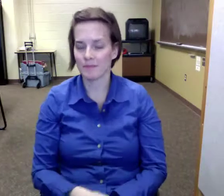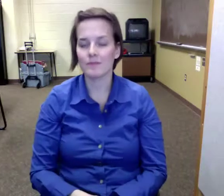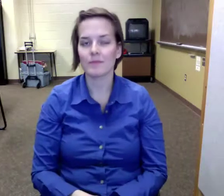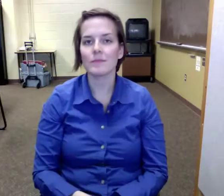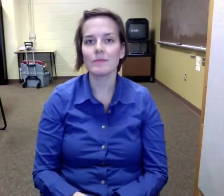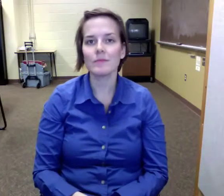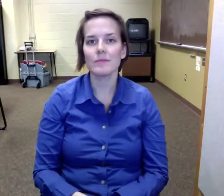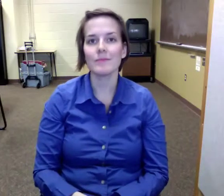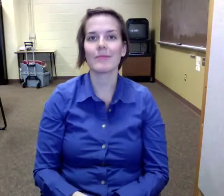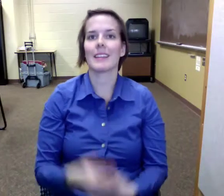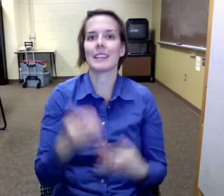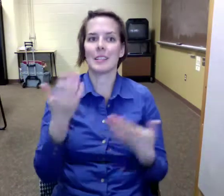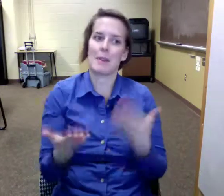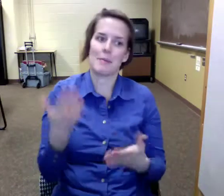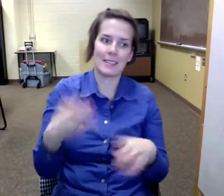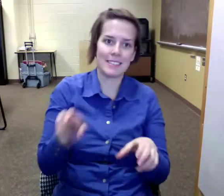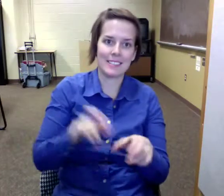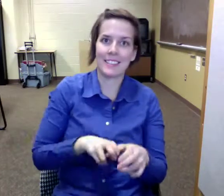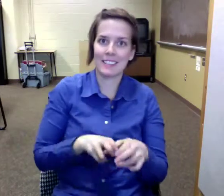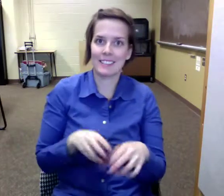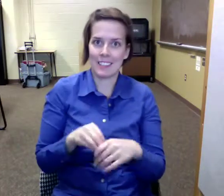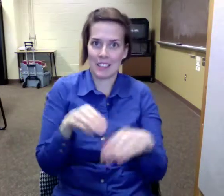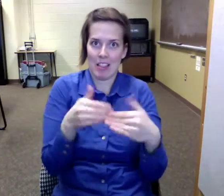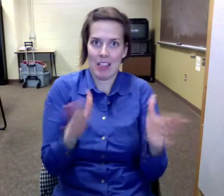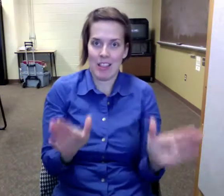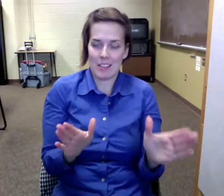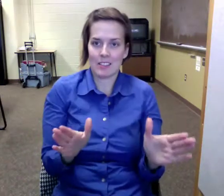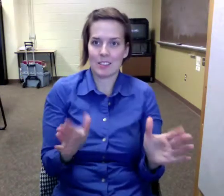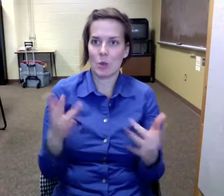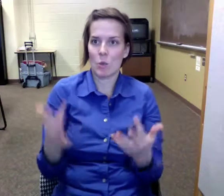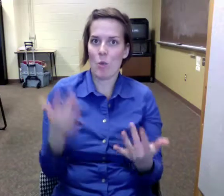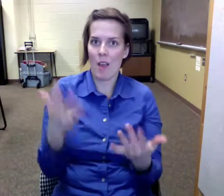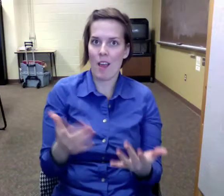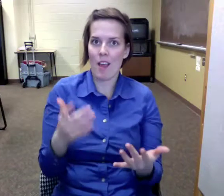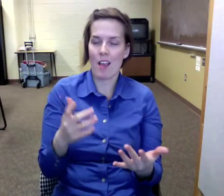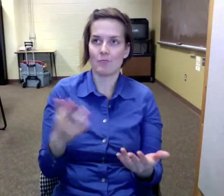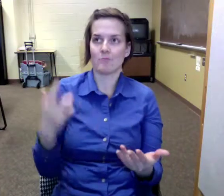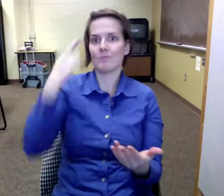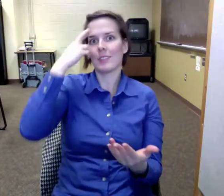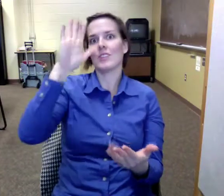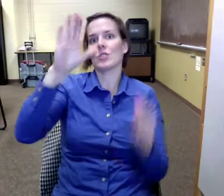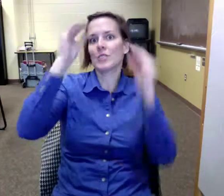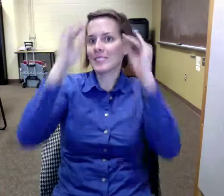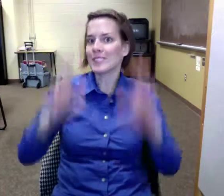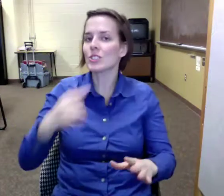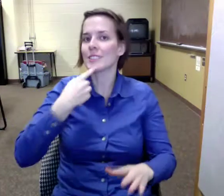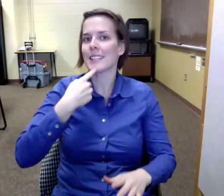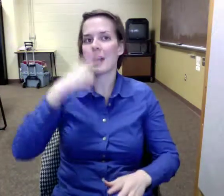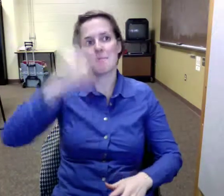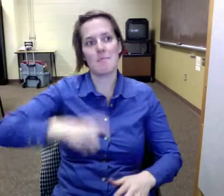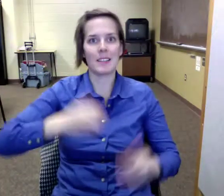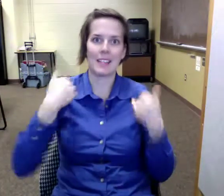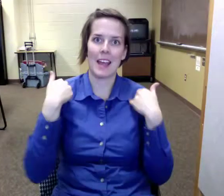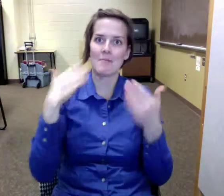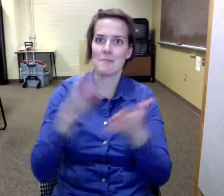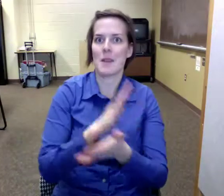the library, do your research, and write your paper. So what I'm going to talk to you about is the first thing, or the first 8 things that